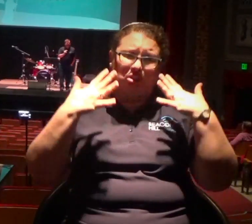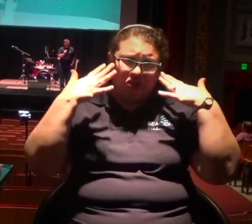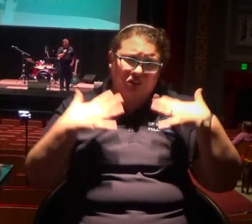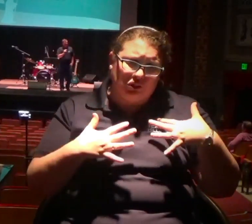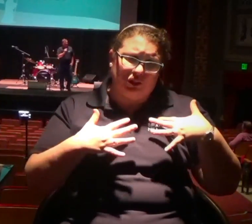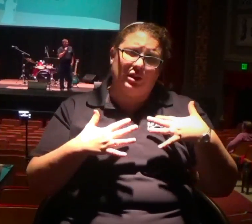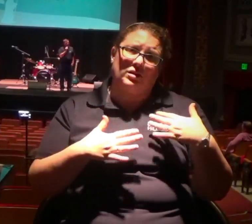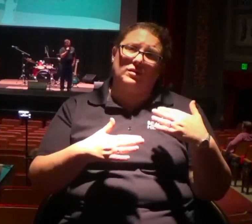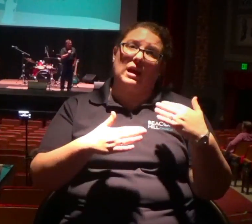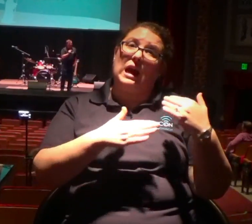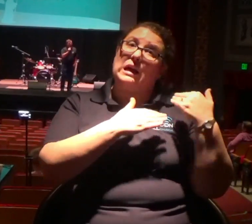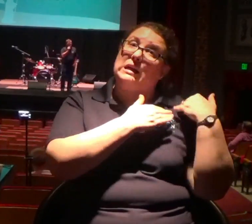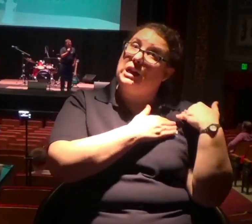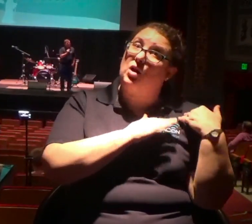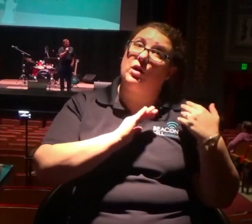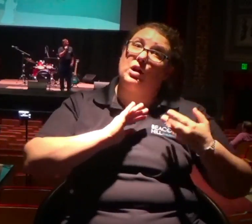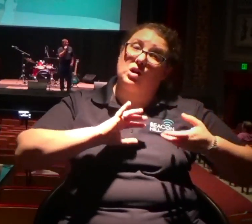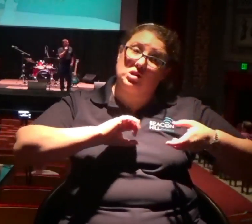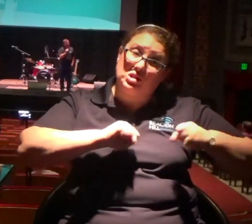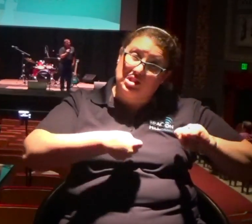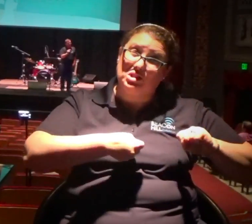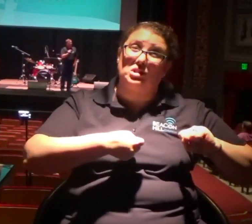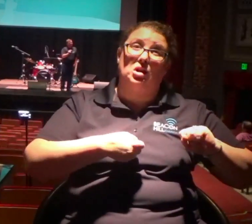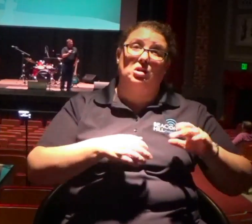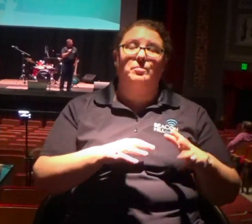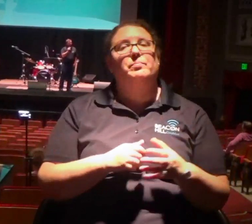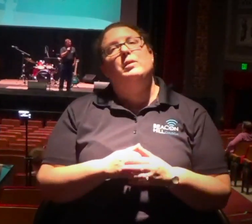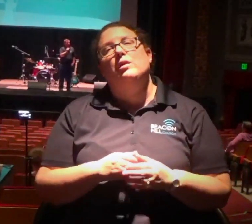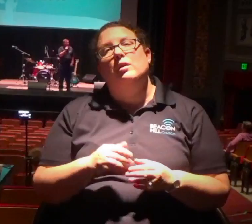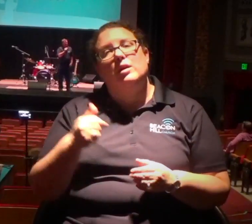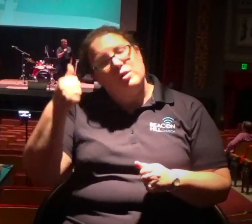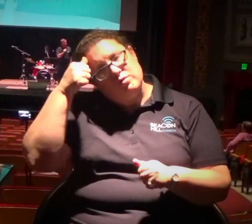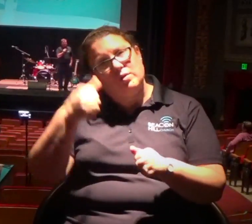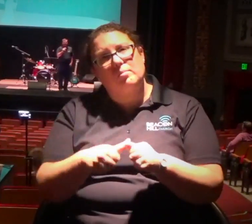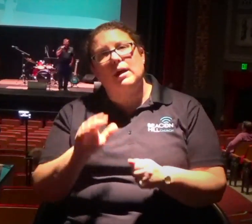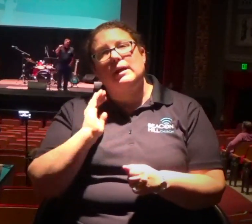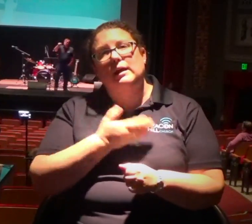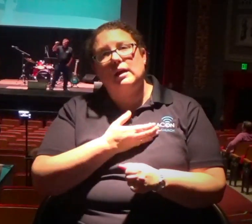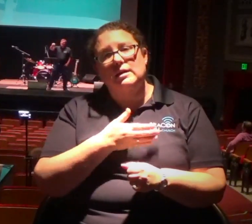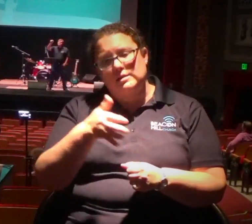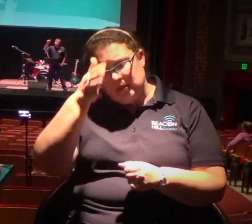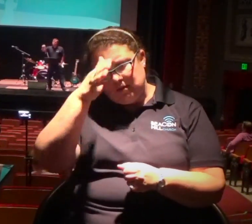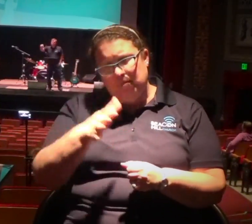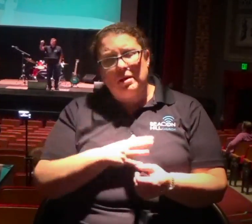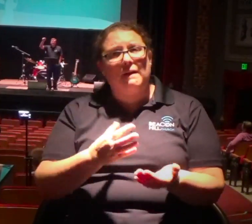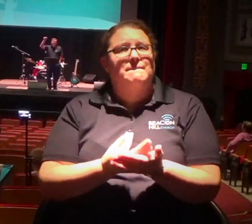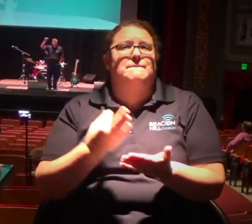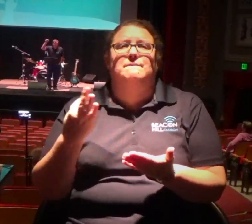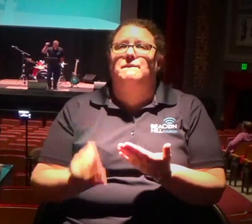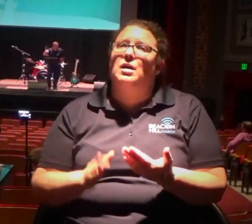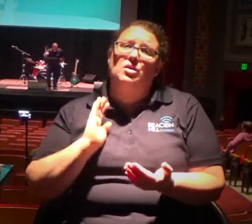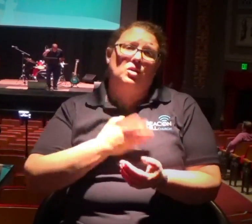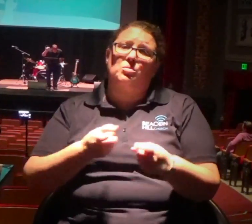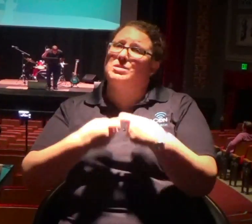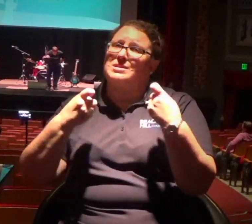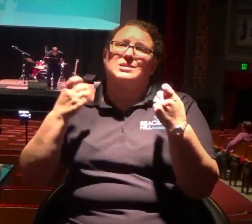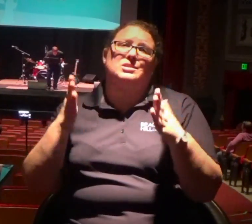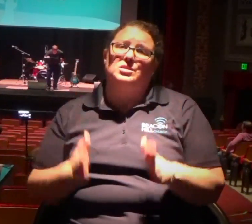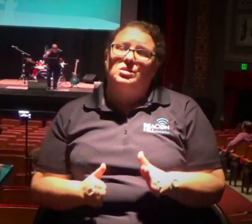them of the fallen nature of humanity, that we are sinners, that there is not a person in this room today that